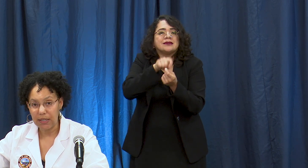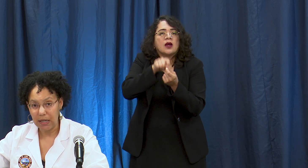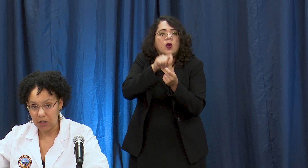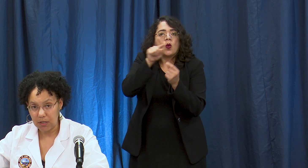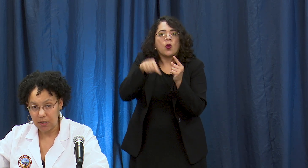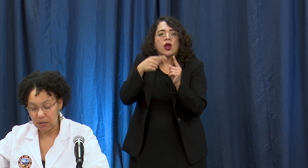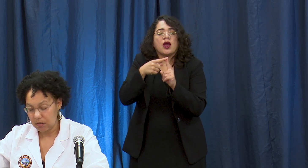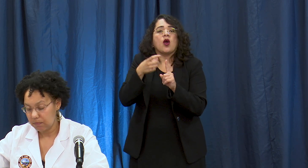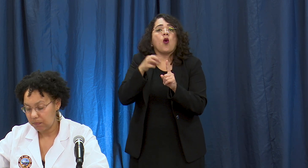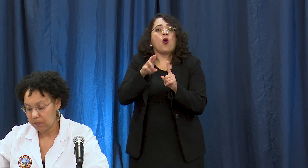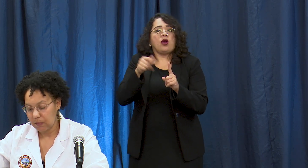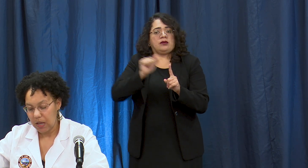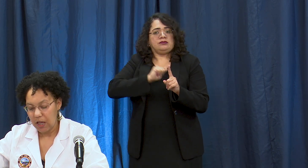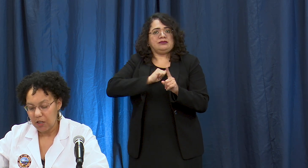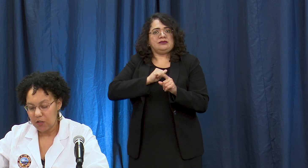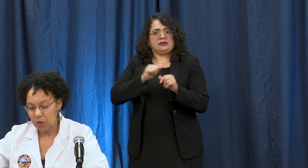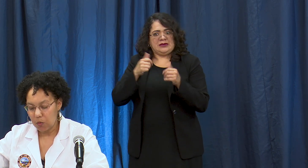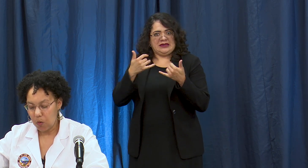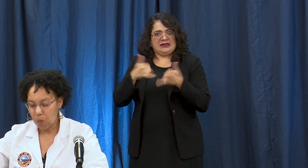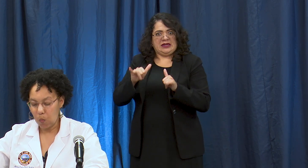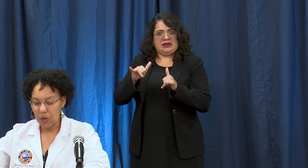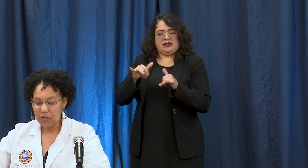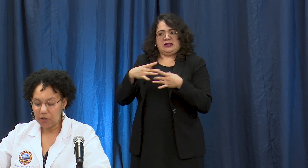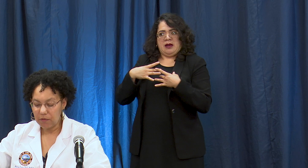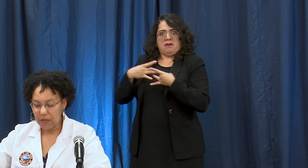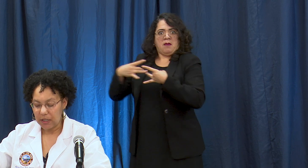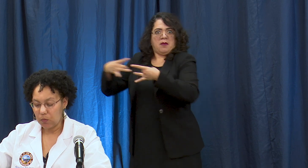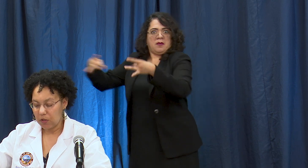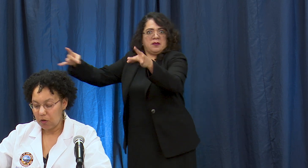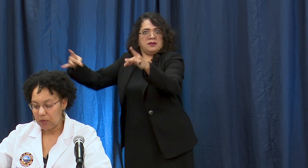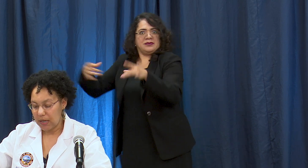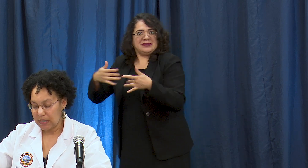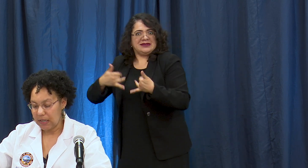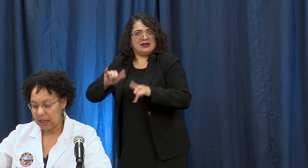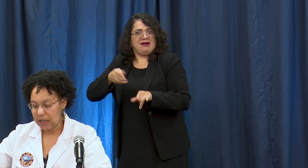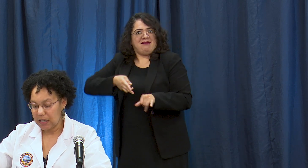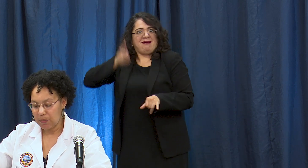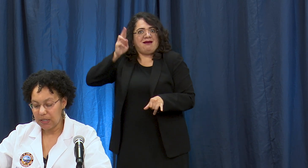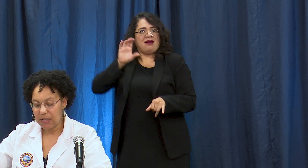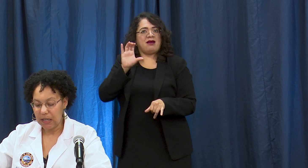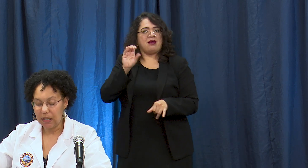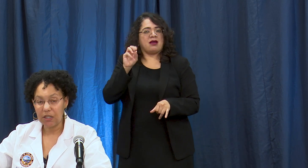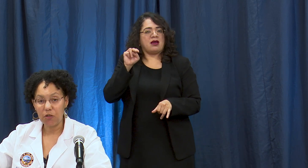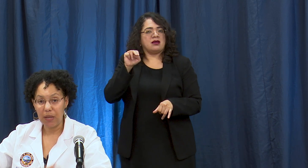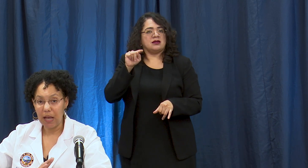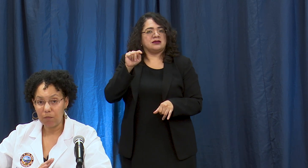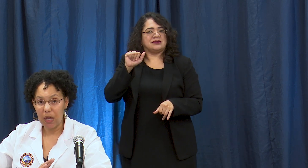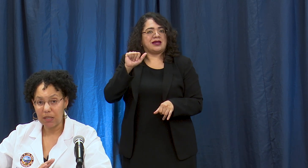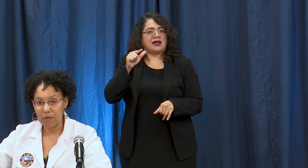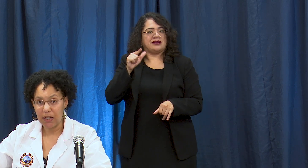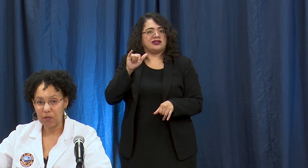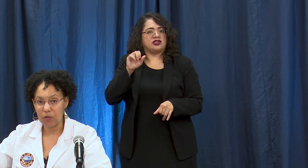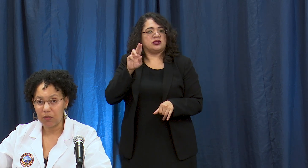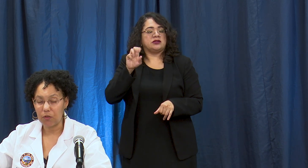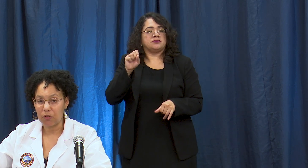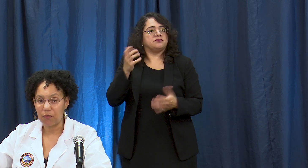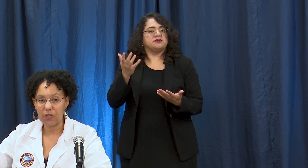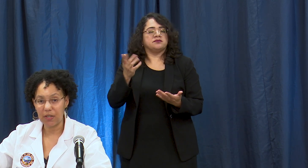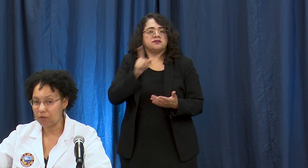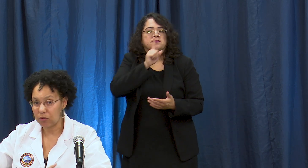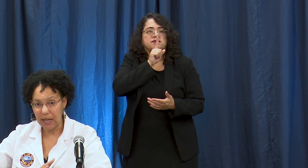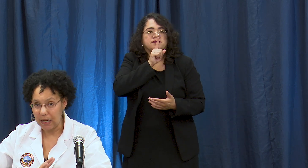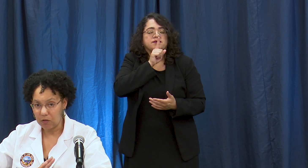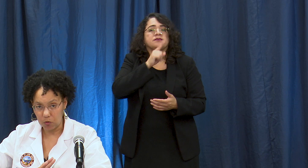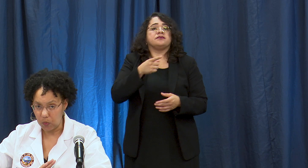you're contagious. So once you're infected with COVID-19, it's been seen that you may have positive test results